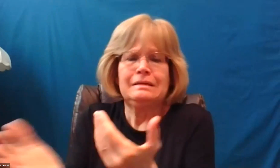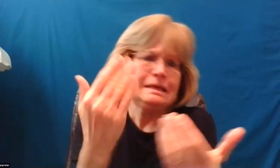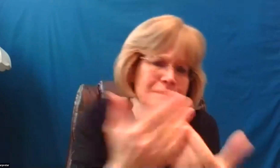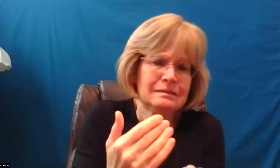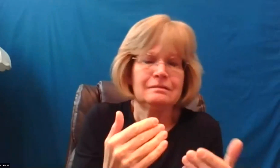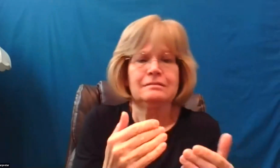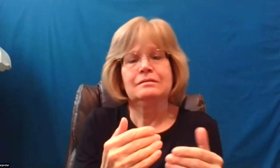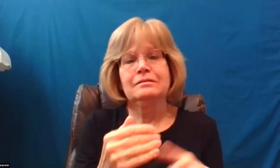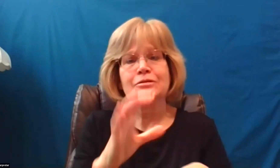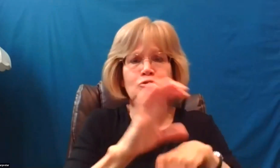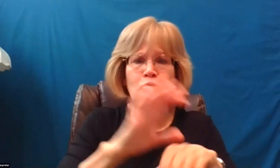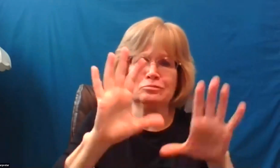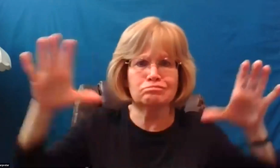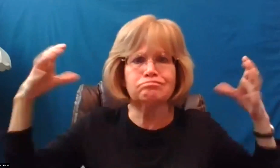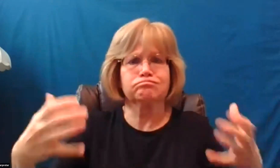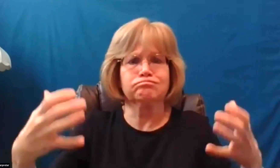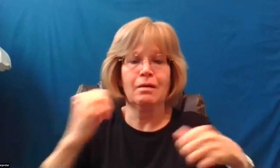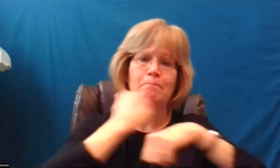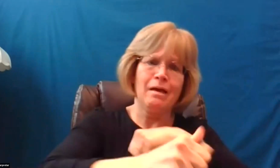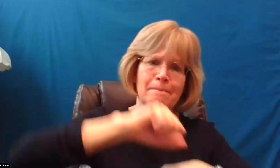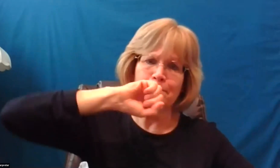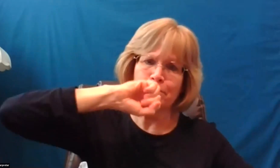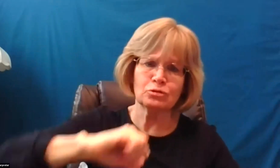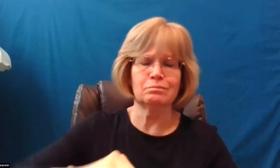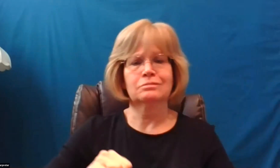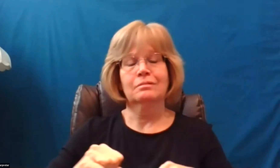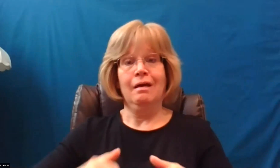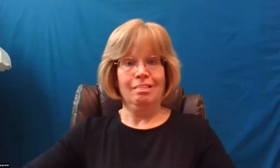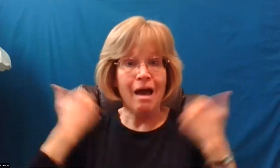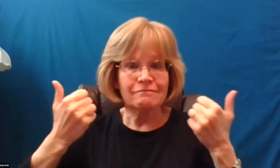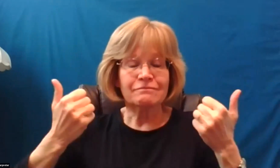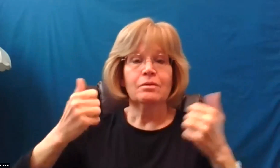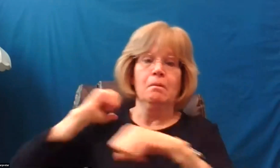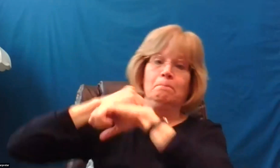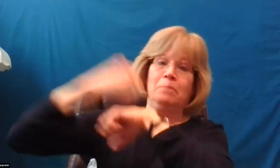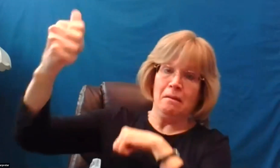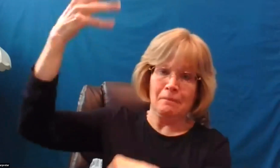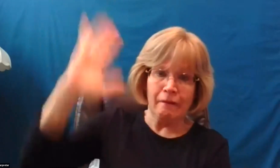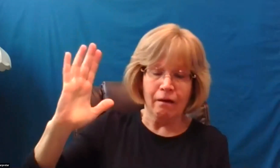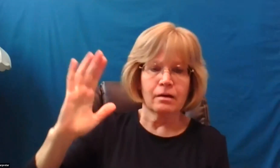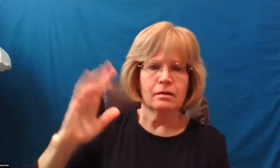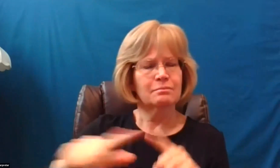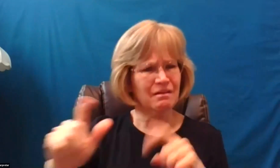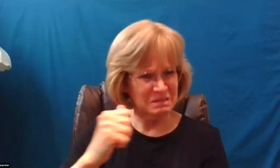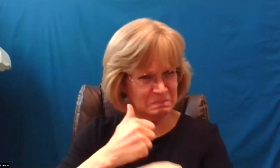bishop. And in life, it's God. We're blaming Jesus? Really?